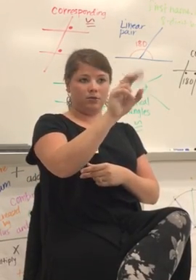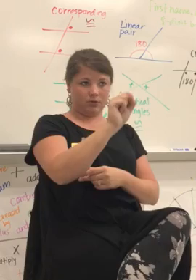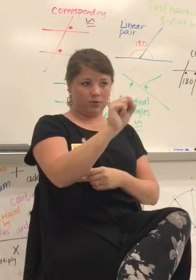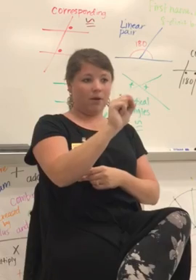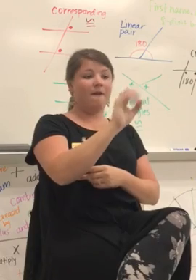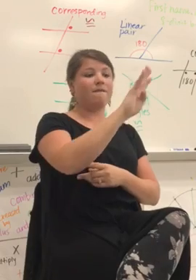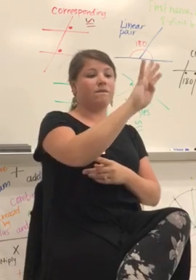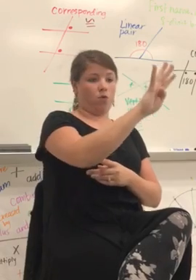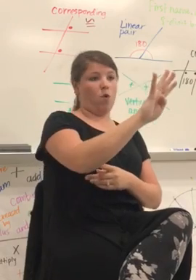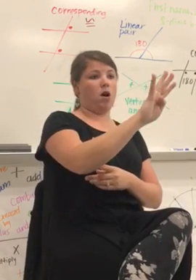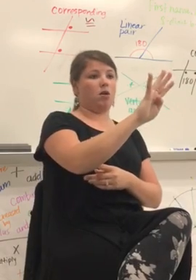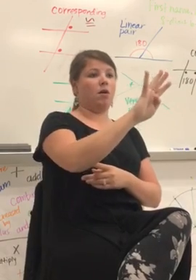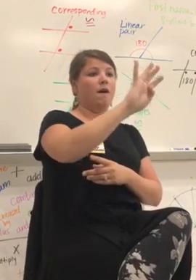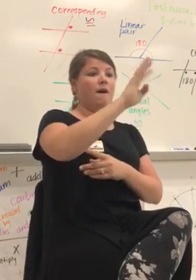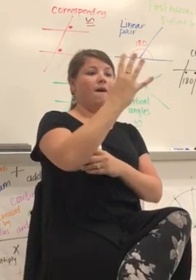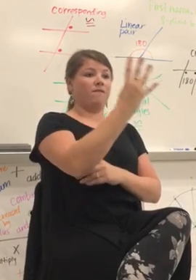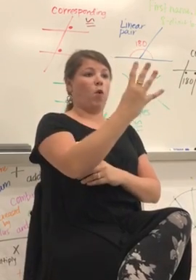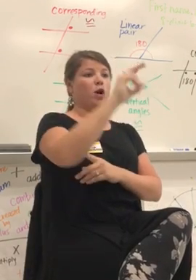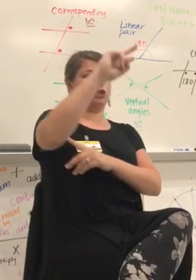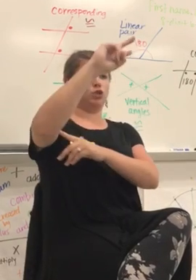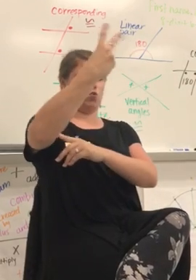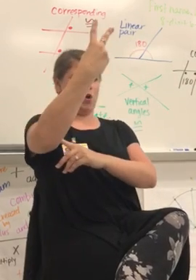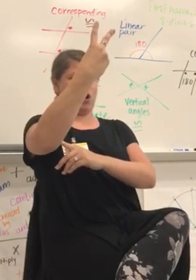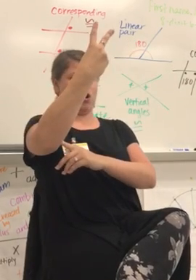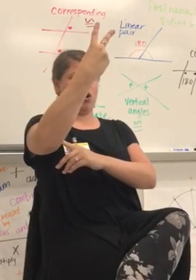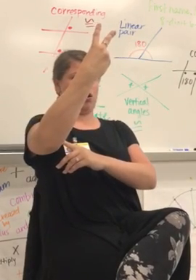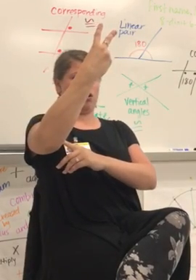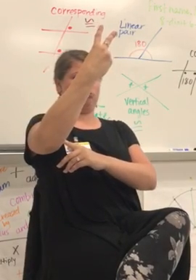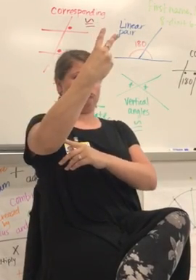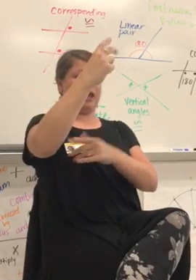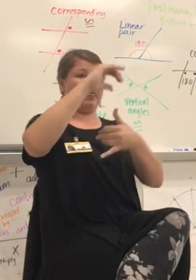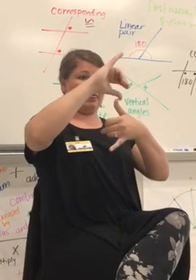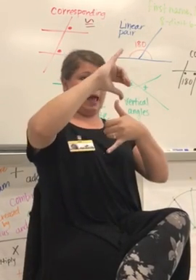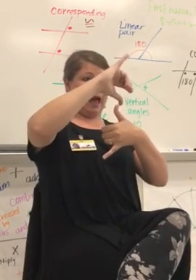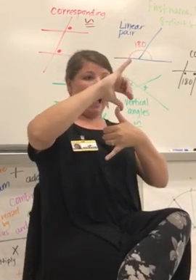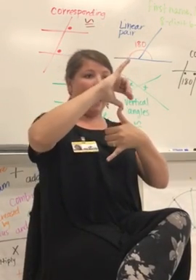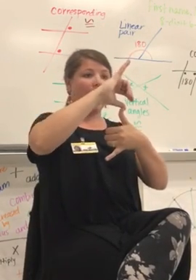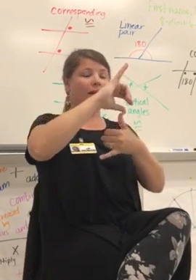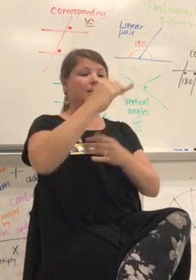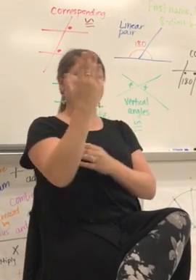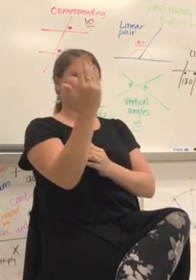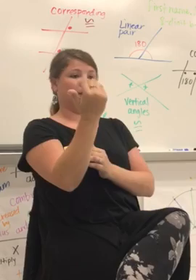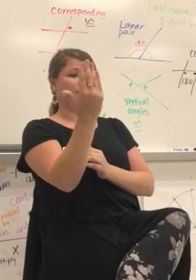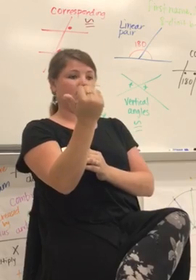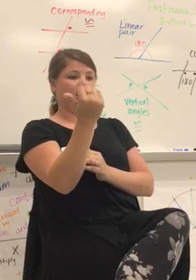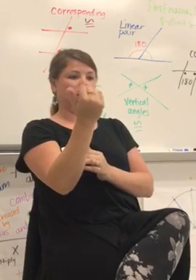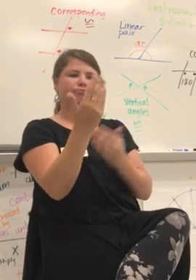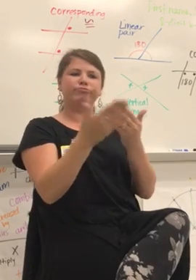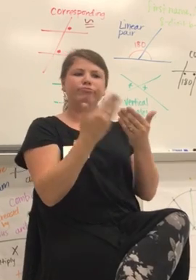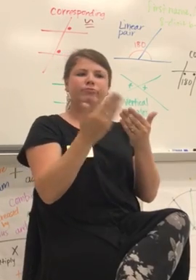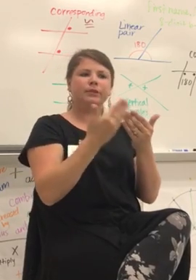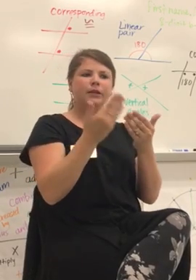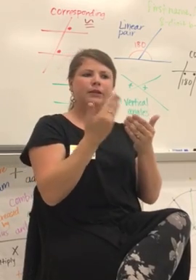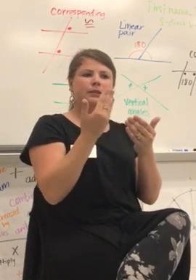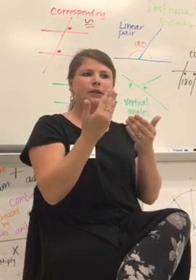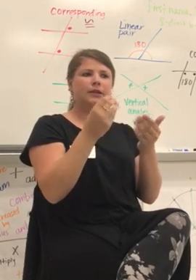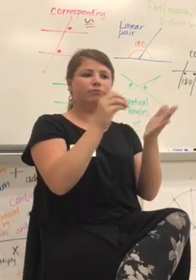So 4 squared, and our height is 15. Pretty easy. Okay? Plug it in, and then plug it into your calculator.